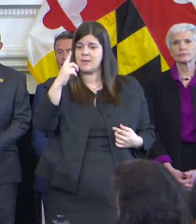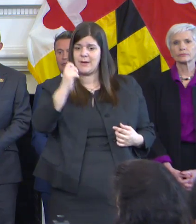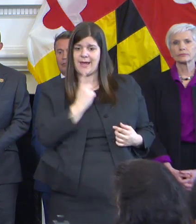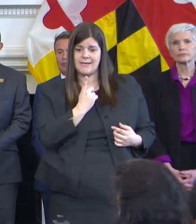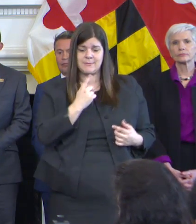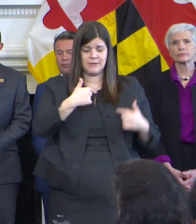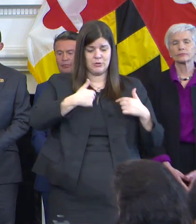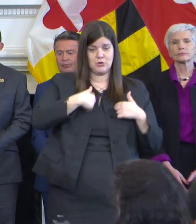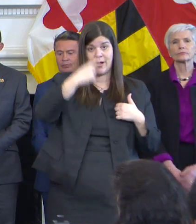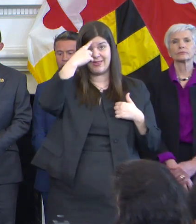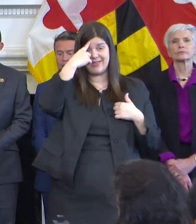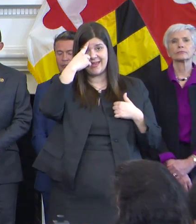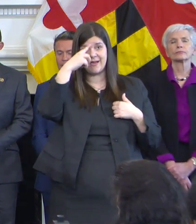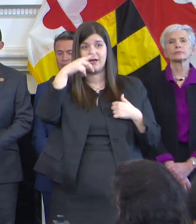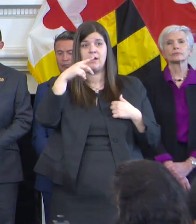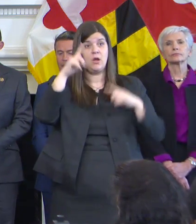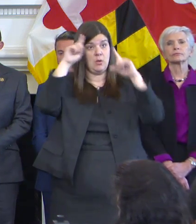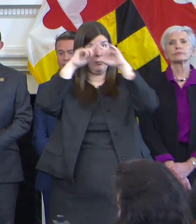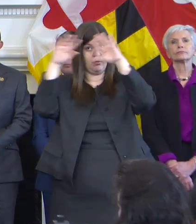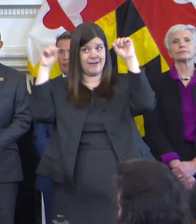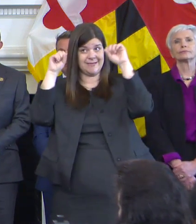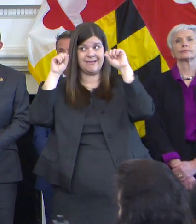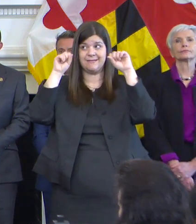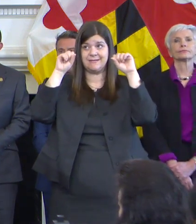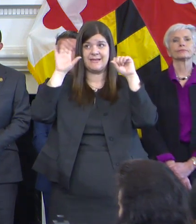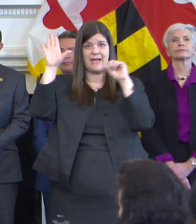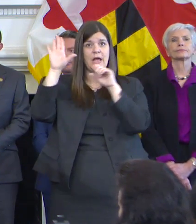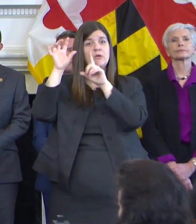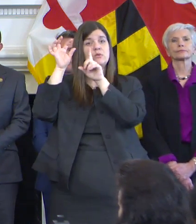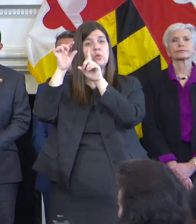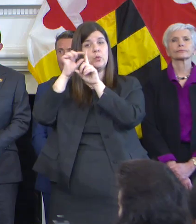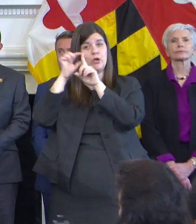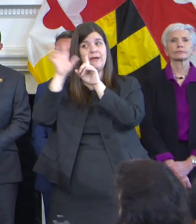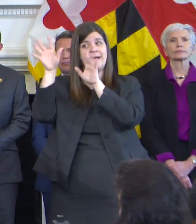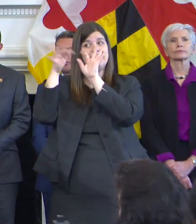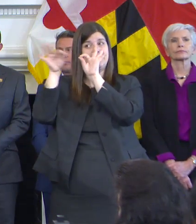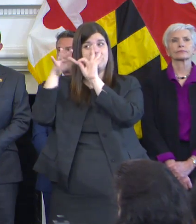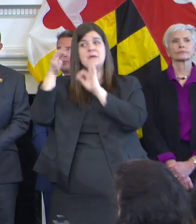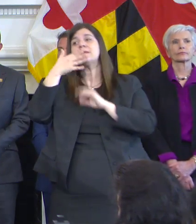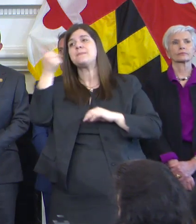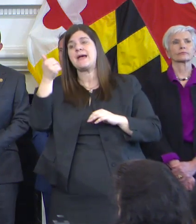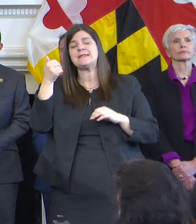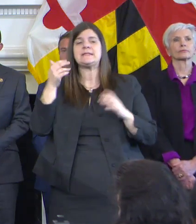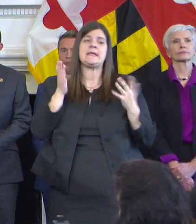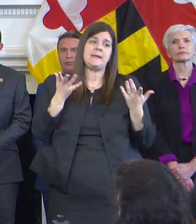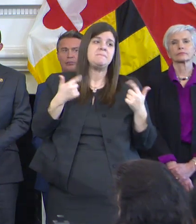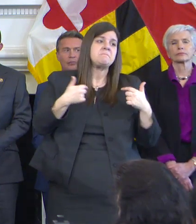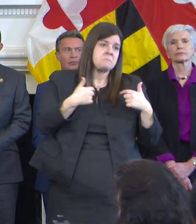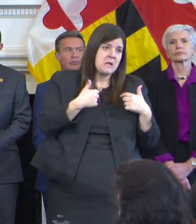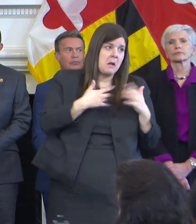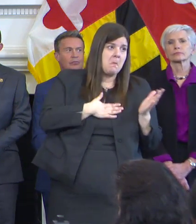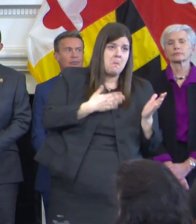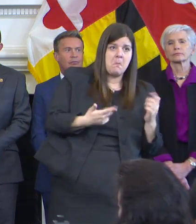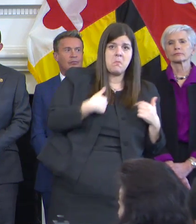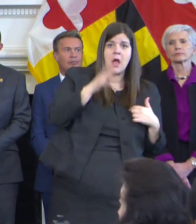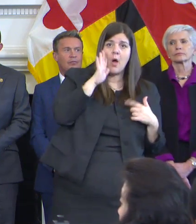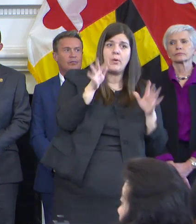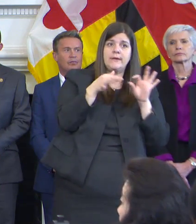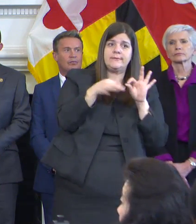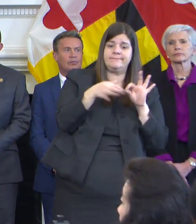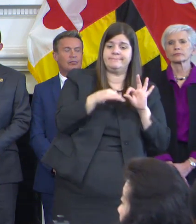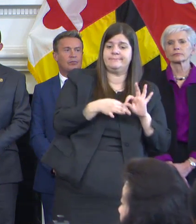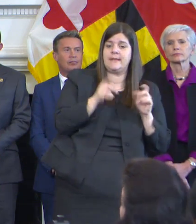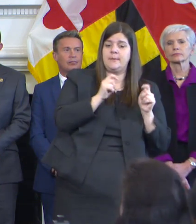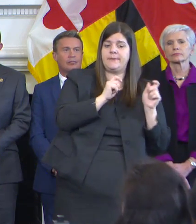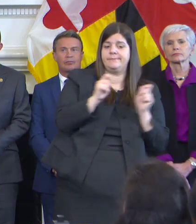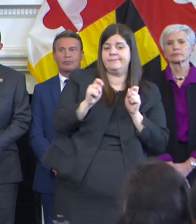the president's wording and messaging was the best, and I said I would have said things a little differently, and I wasn't. It's not the way I would